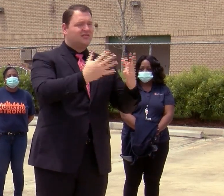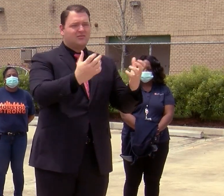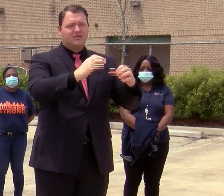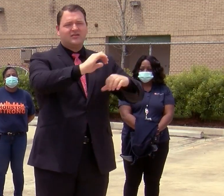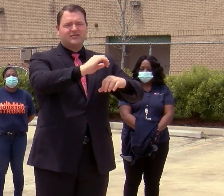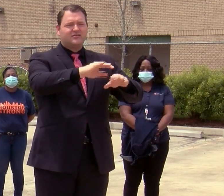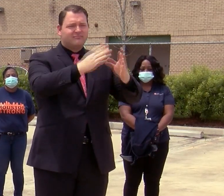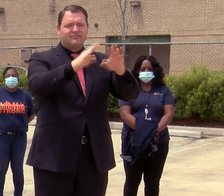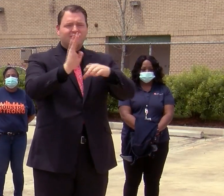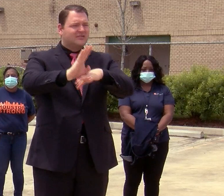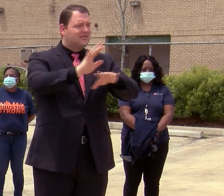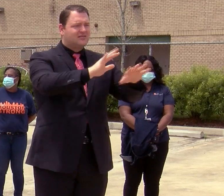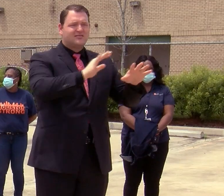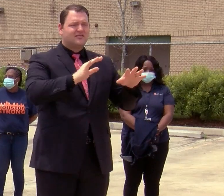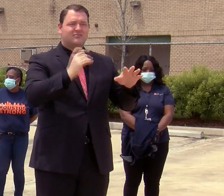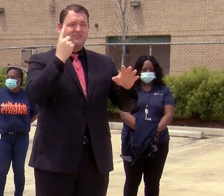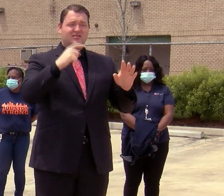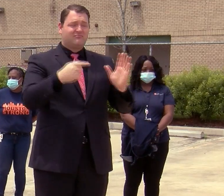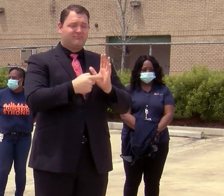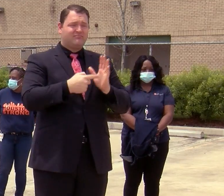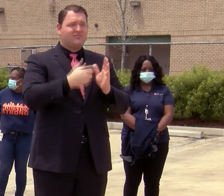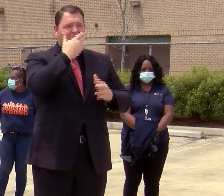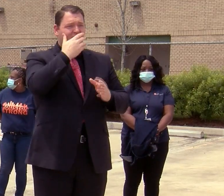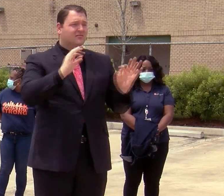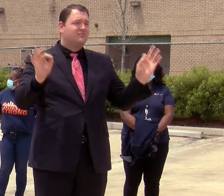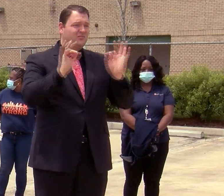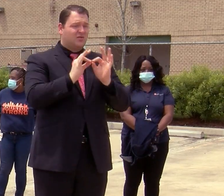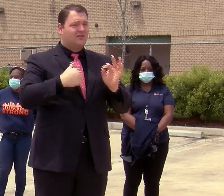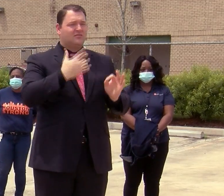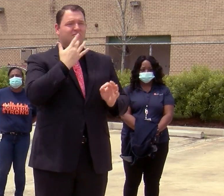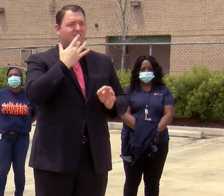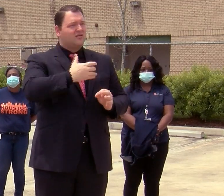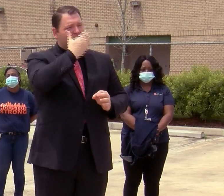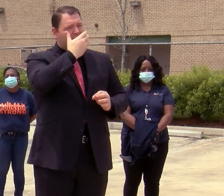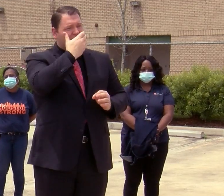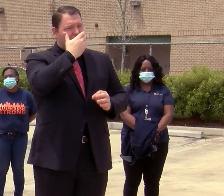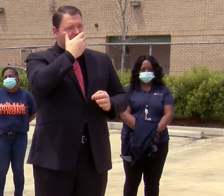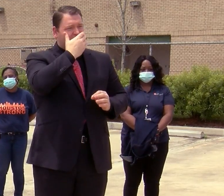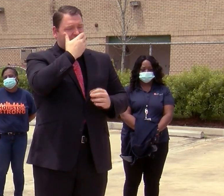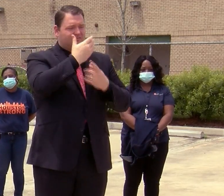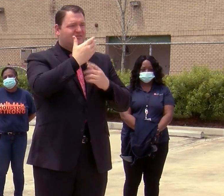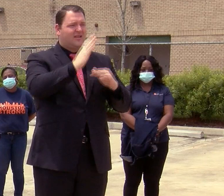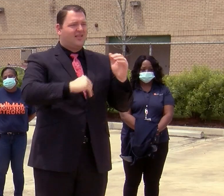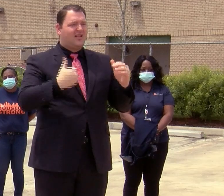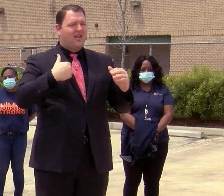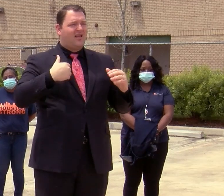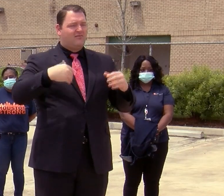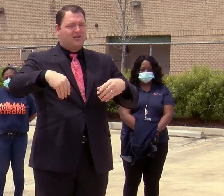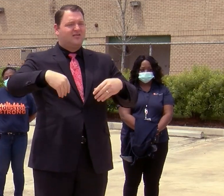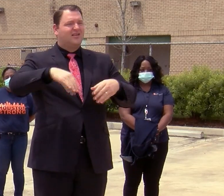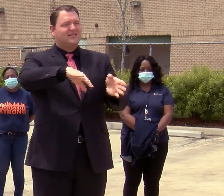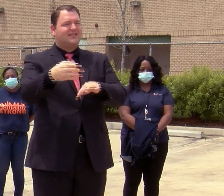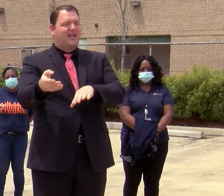important. I said that I would rather cover my face with a mask than be covered with a sheet. And so certainly I